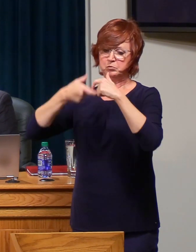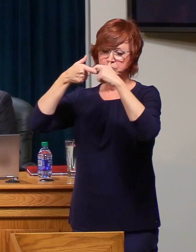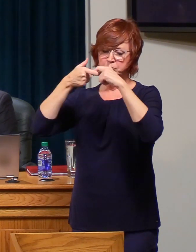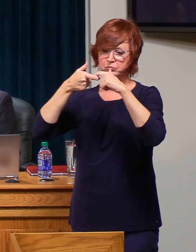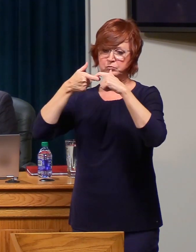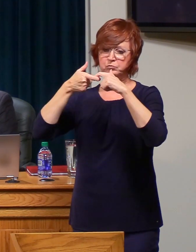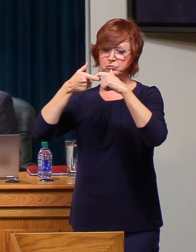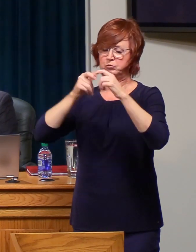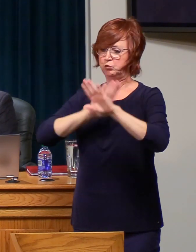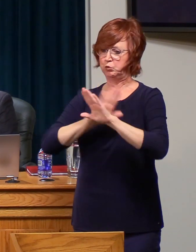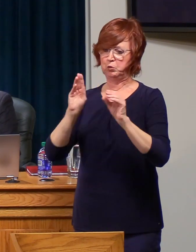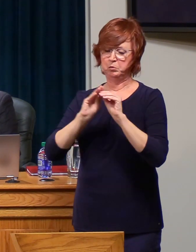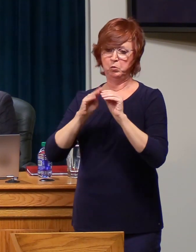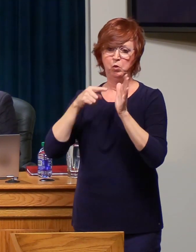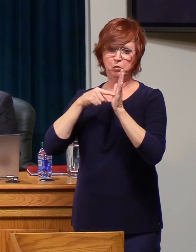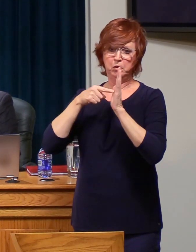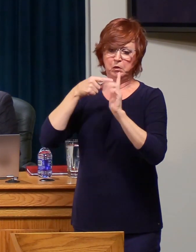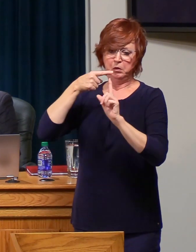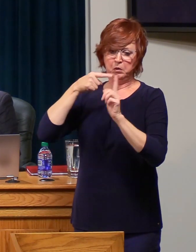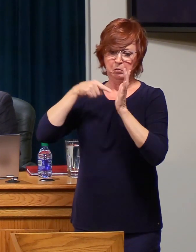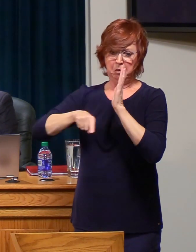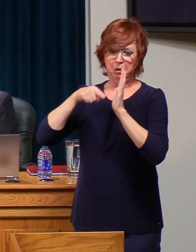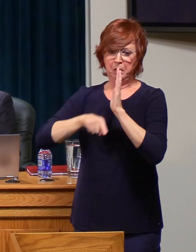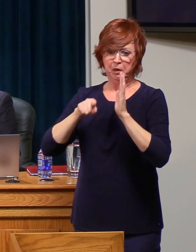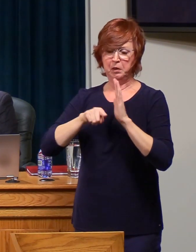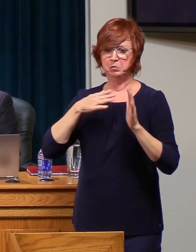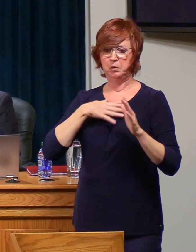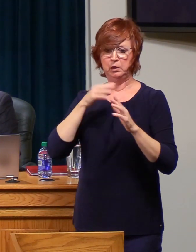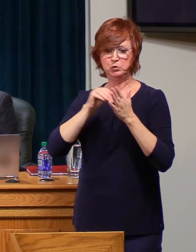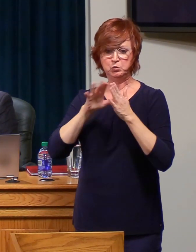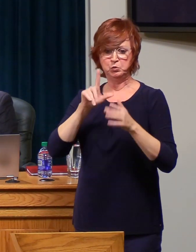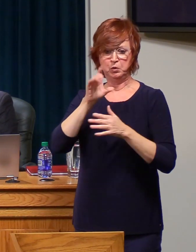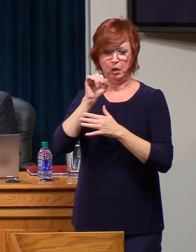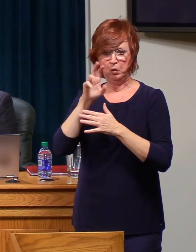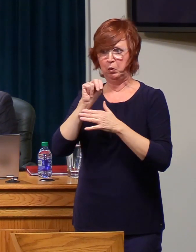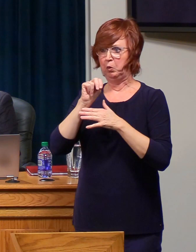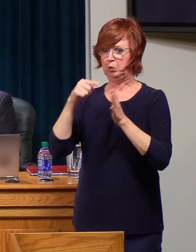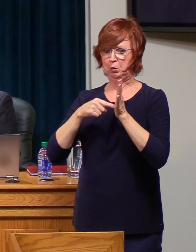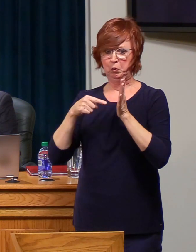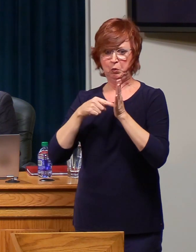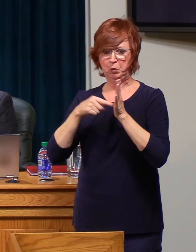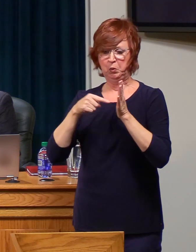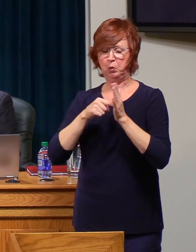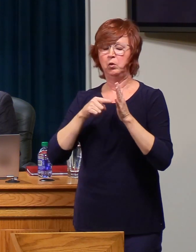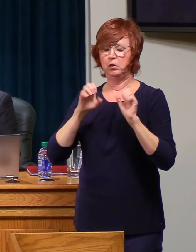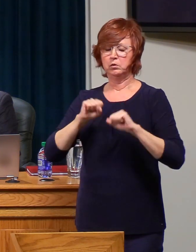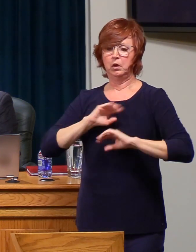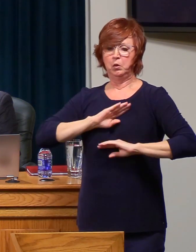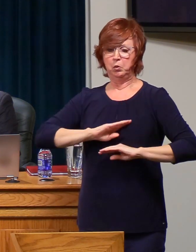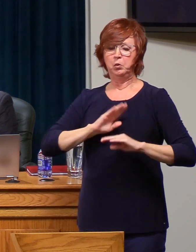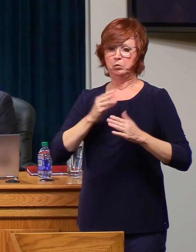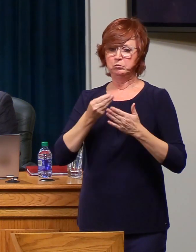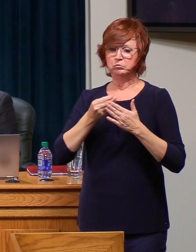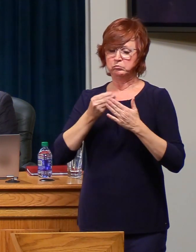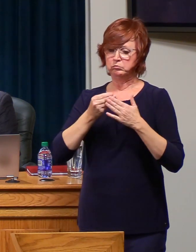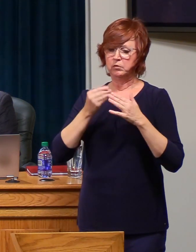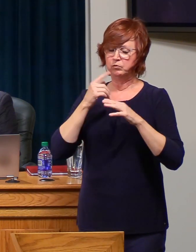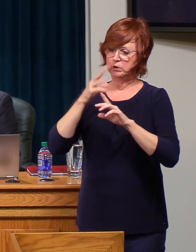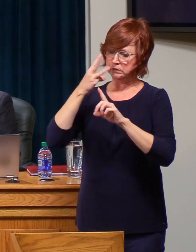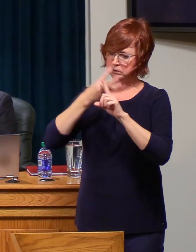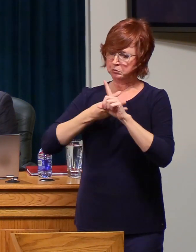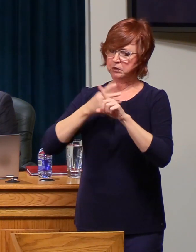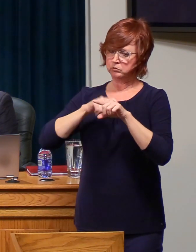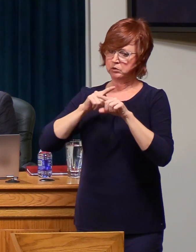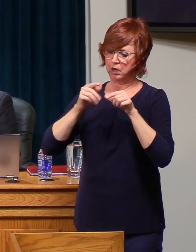week. This provides individuals with student loans immediate relief, and it comes with a provincial